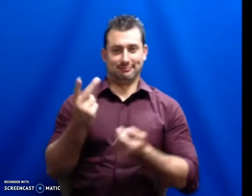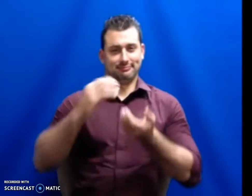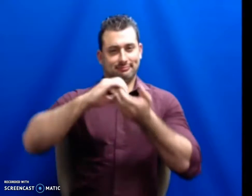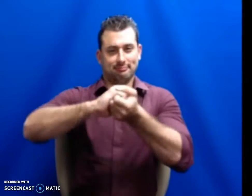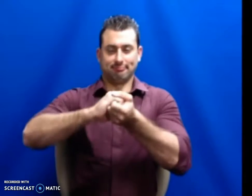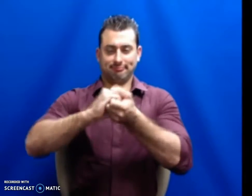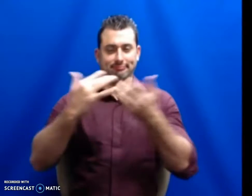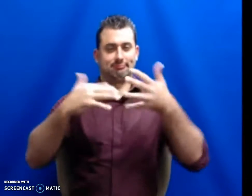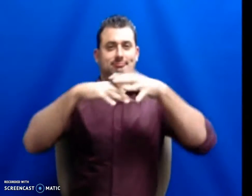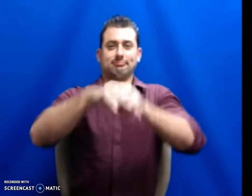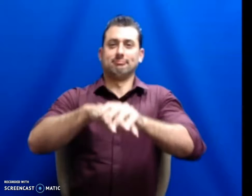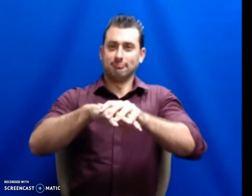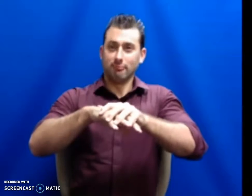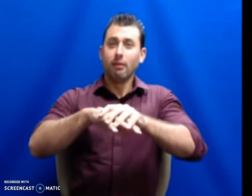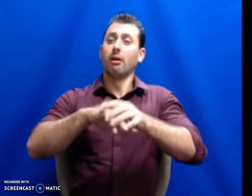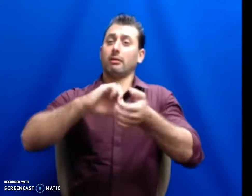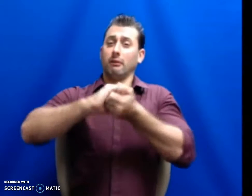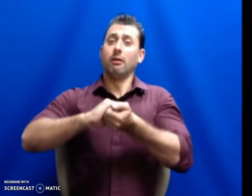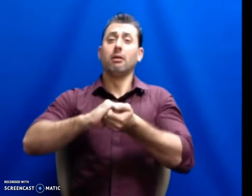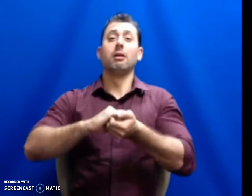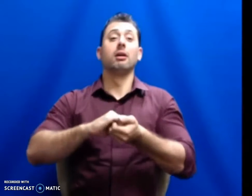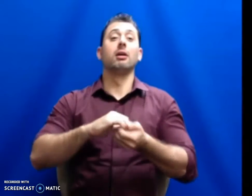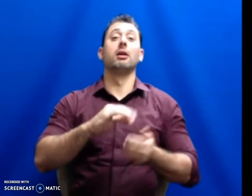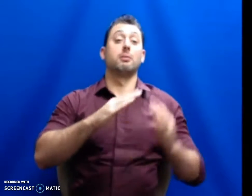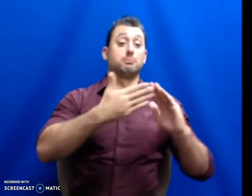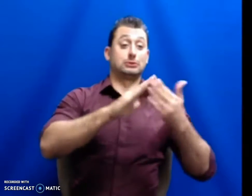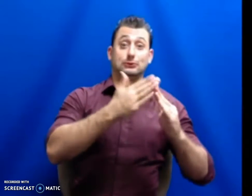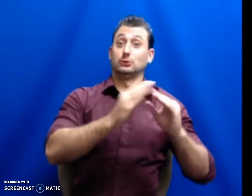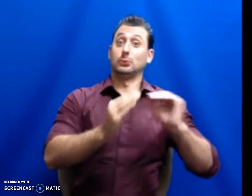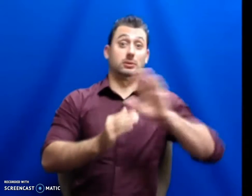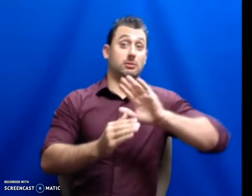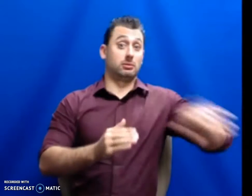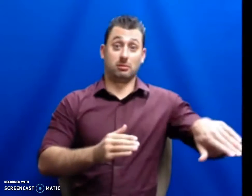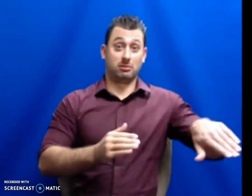So community and culture are intertwined. They come together.